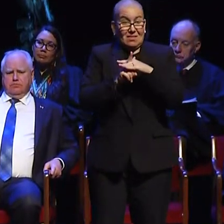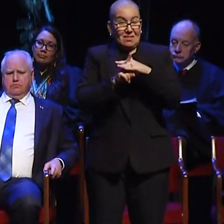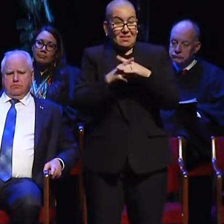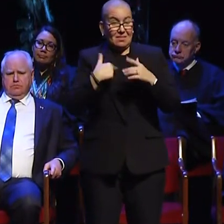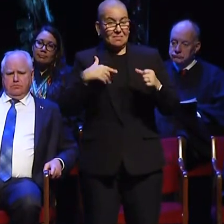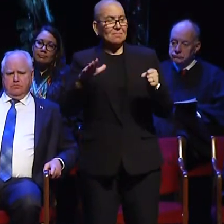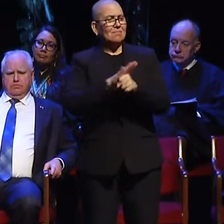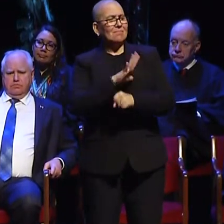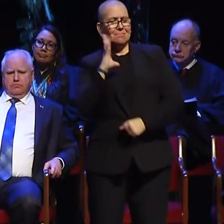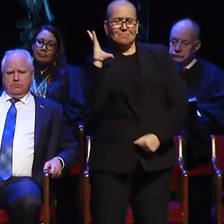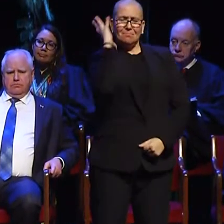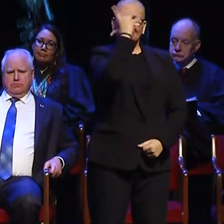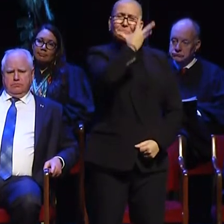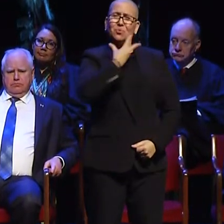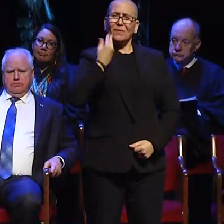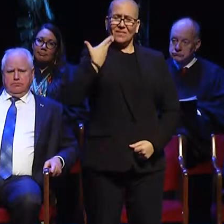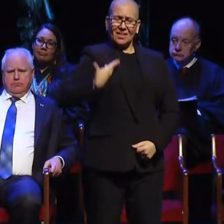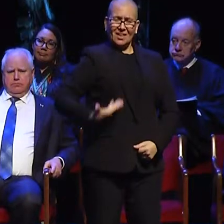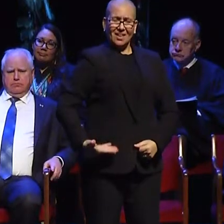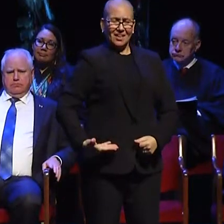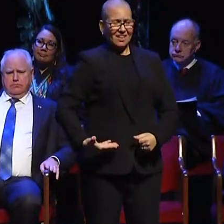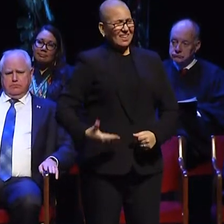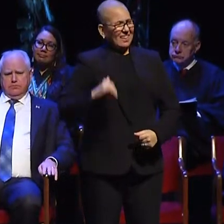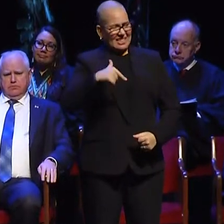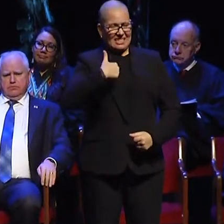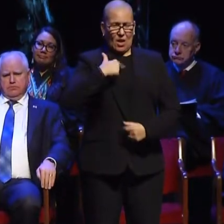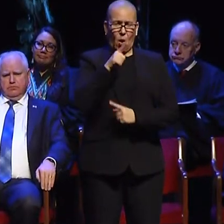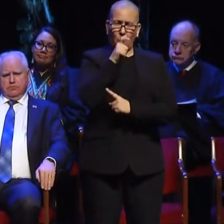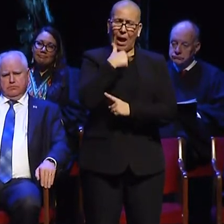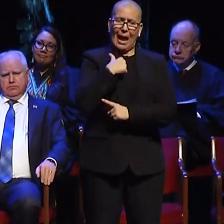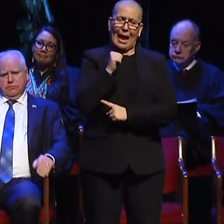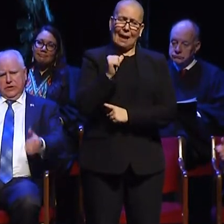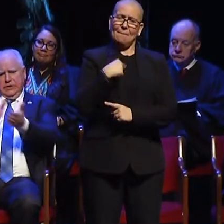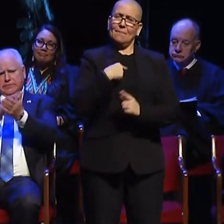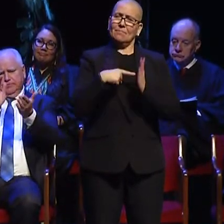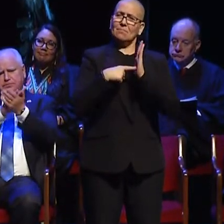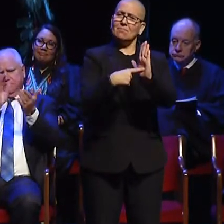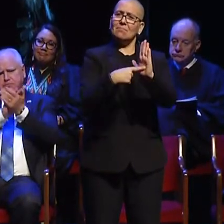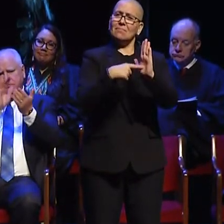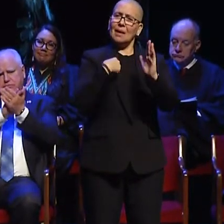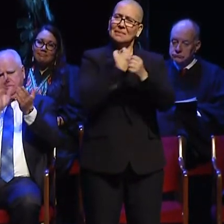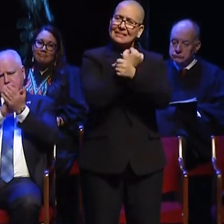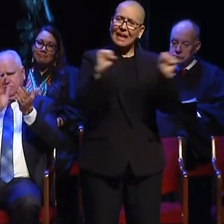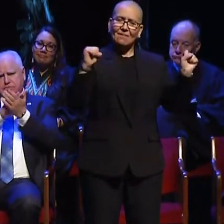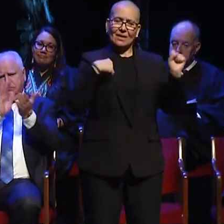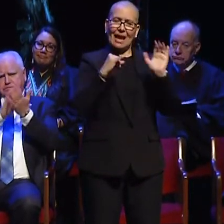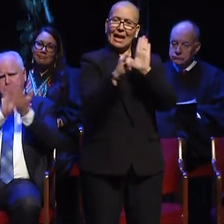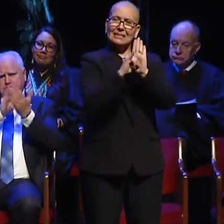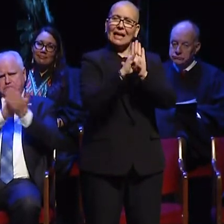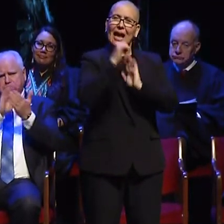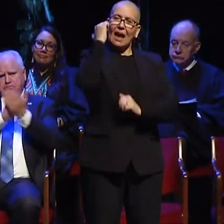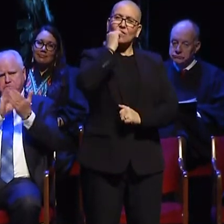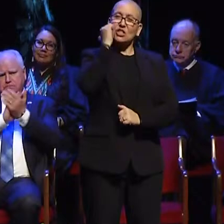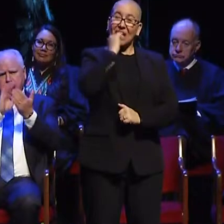beautiful, whole, authentic selves and be safe and loved every single day.